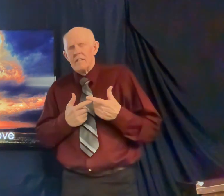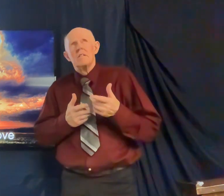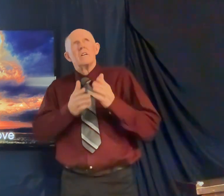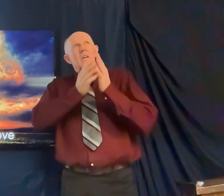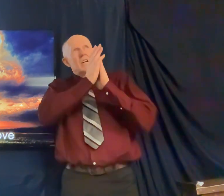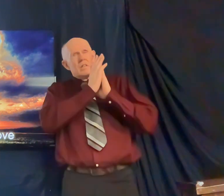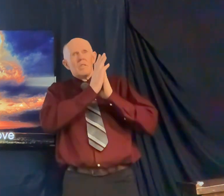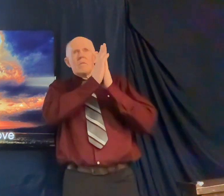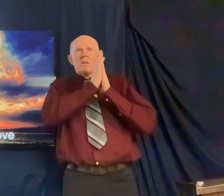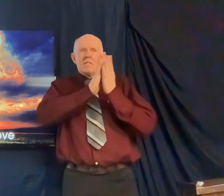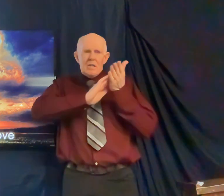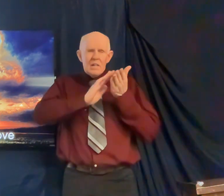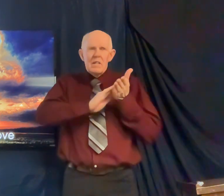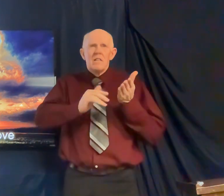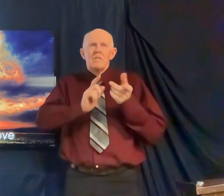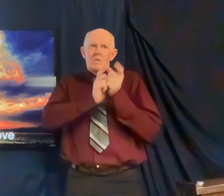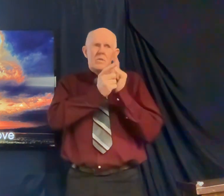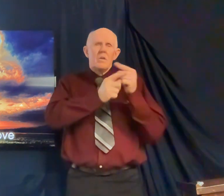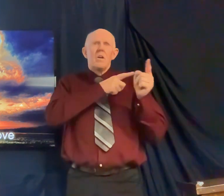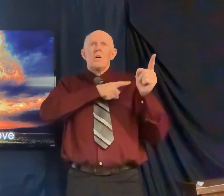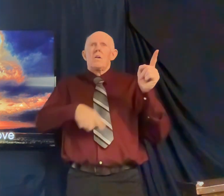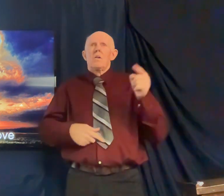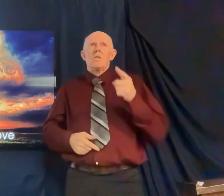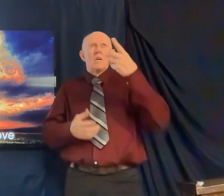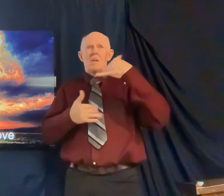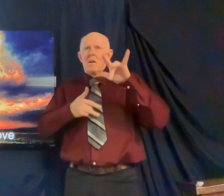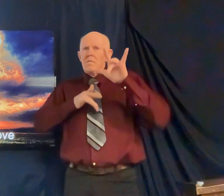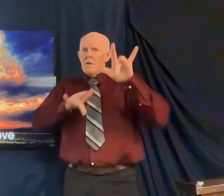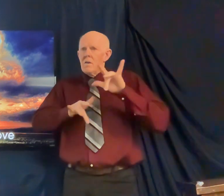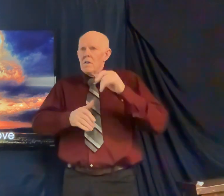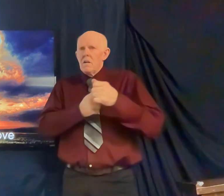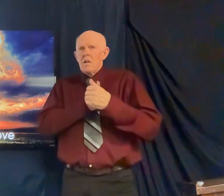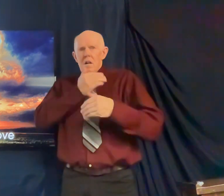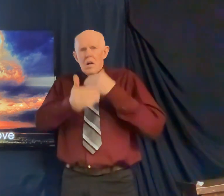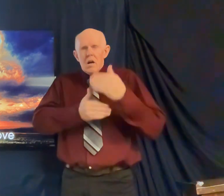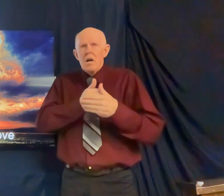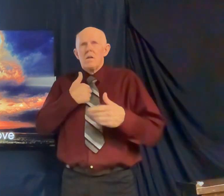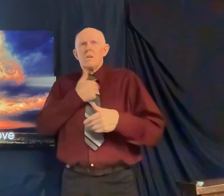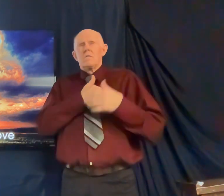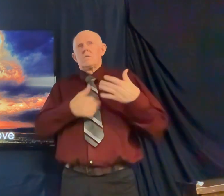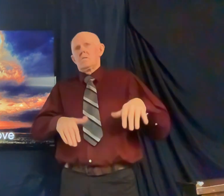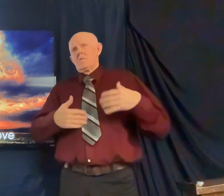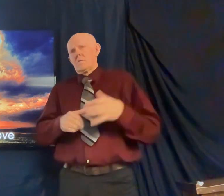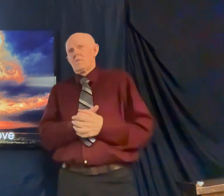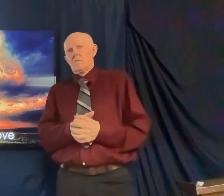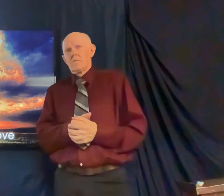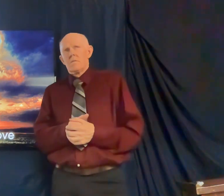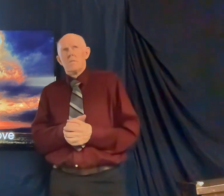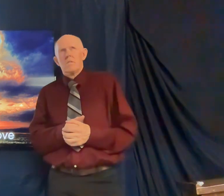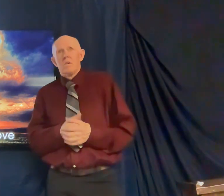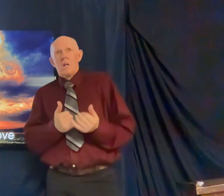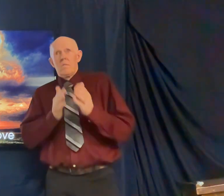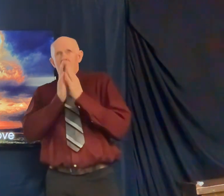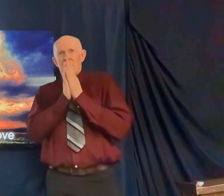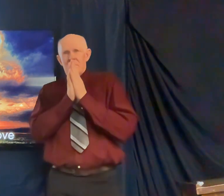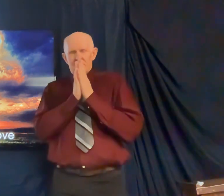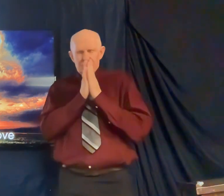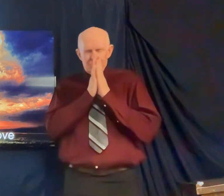make mistakes in life. We pray. We ask his forgiveness. We change. He has mercy and kindness to us.